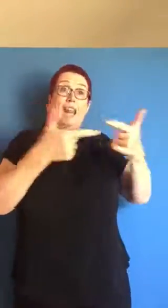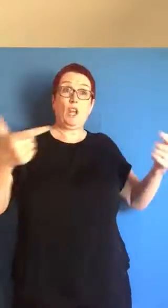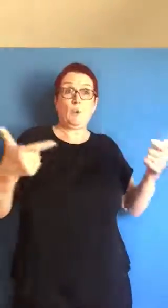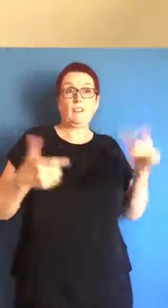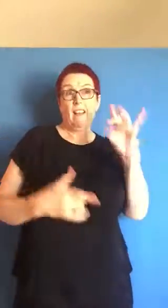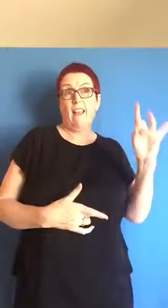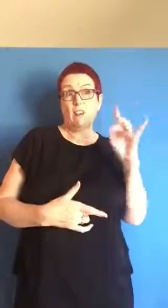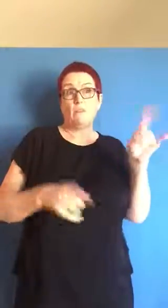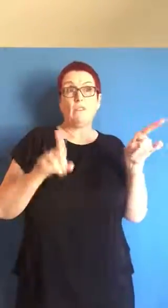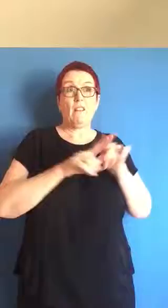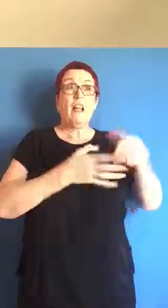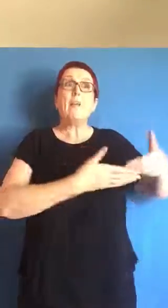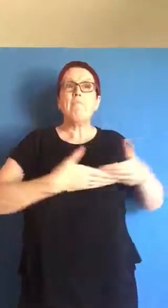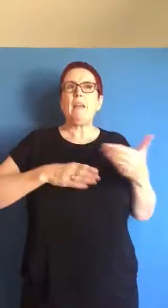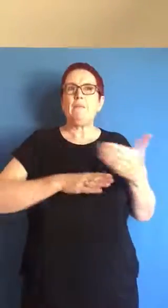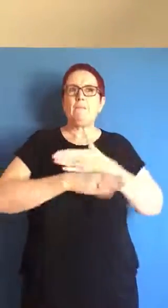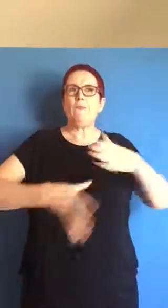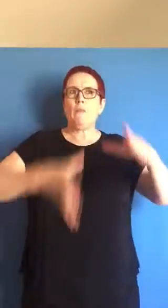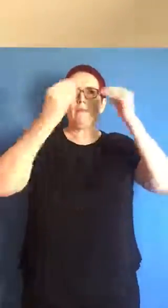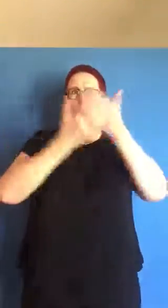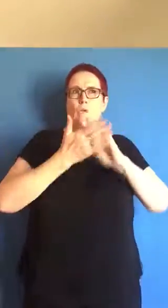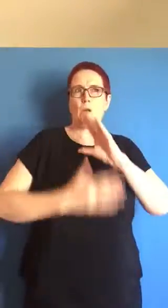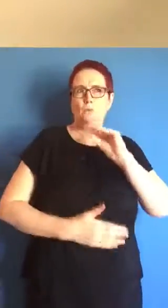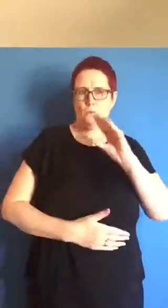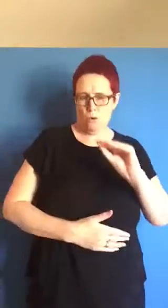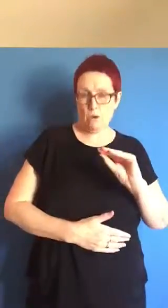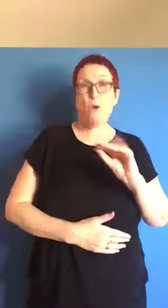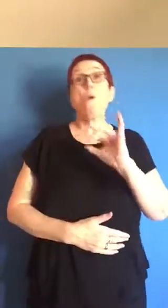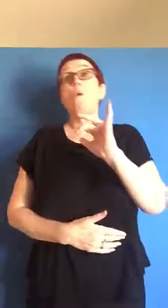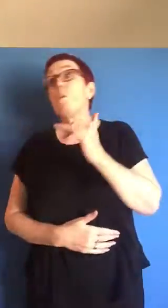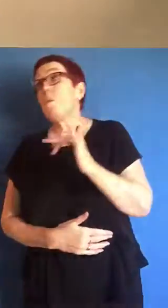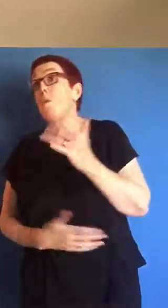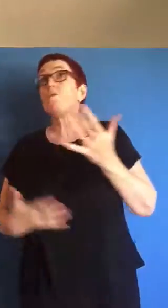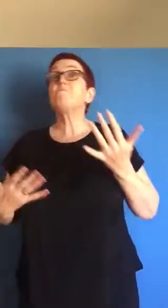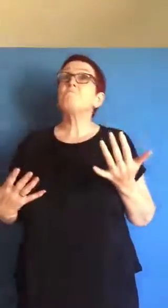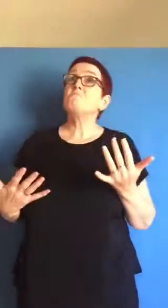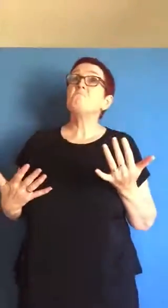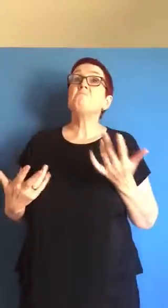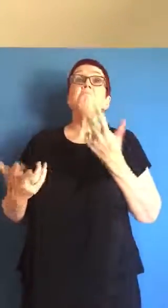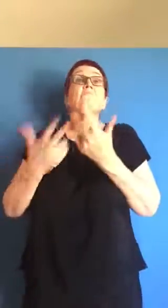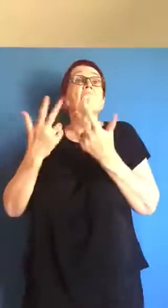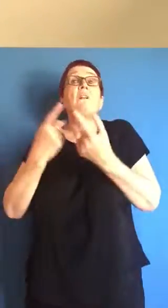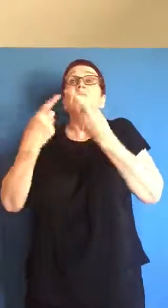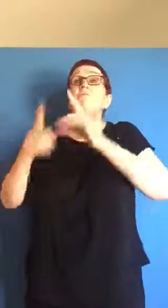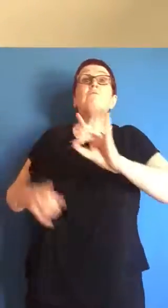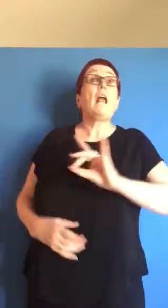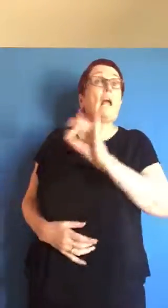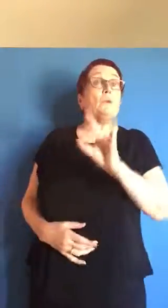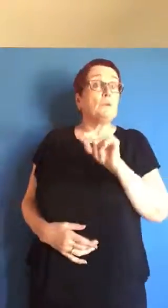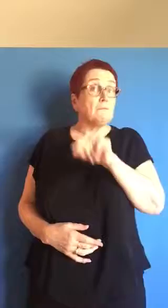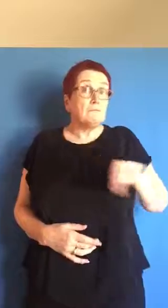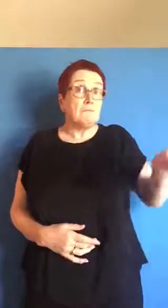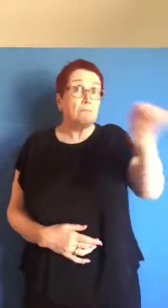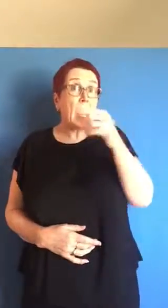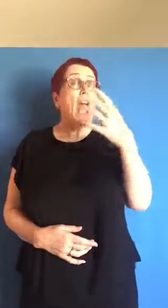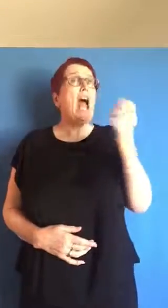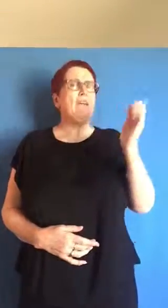as babies before they've learned to speak, or other kinds of animals, have sophisticated kinds